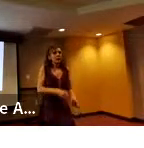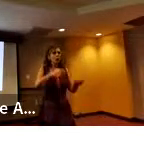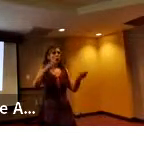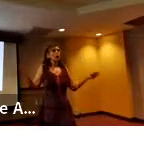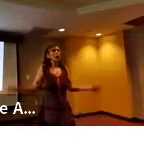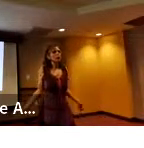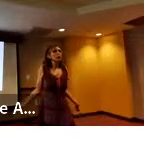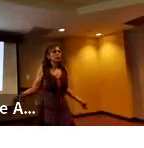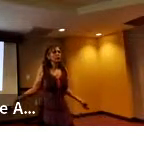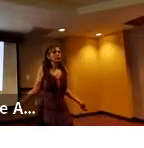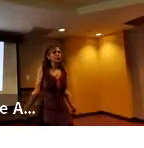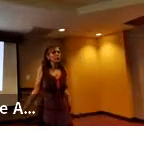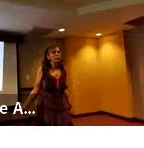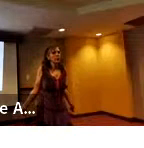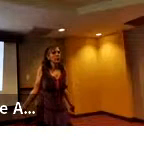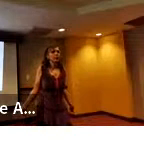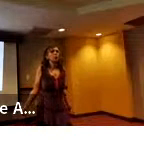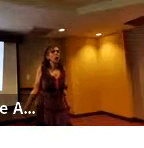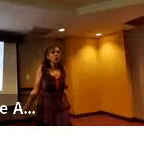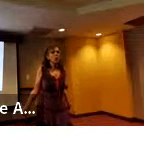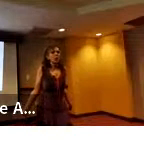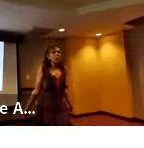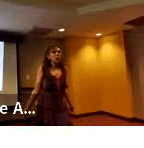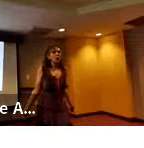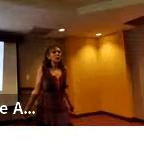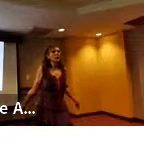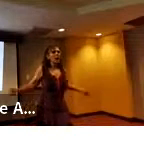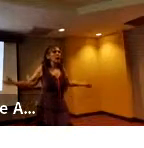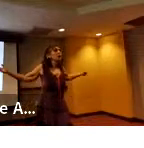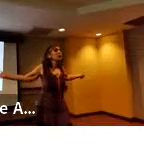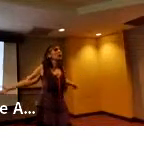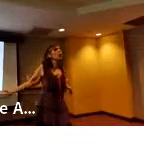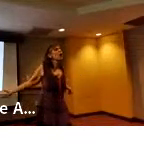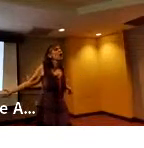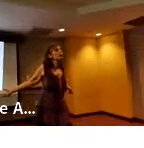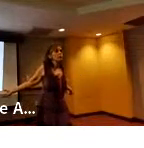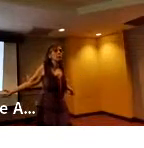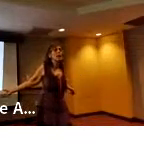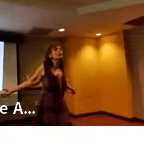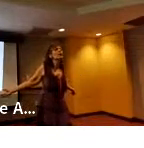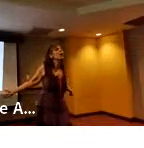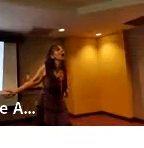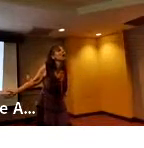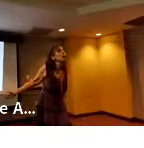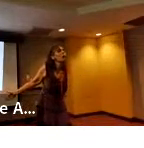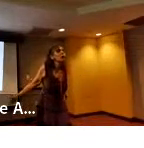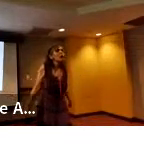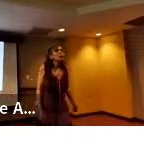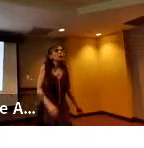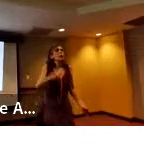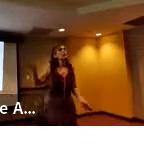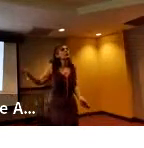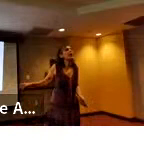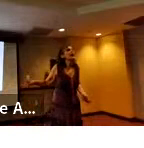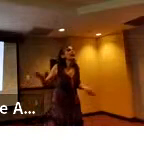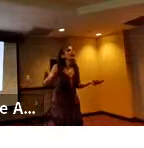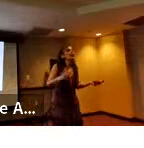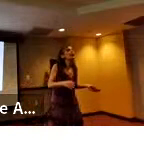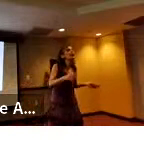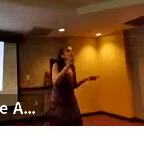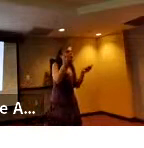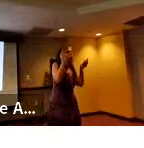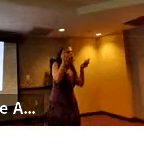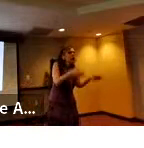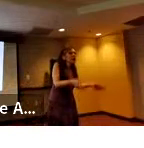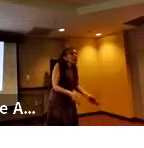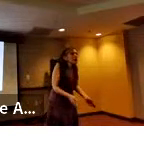credit card, and that's the only option you're giving people, guess what? You're leaving out some of the world, maybe a lot of the world. So understanding